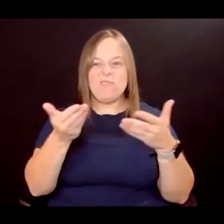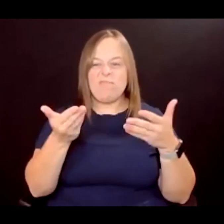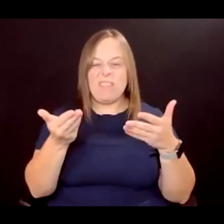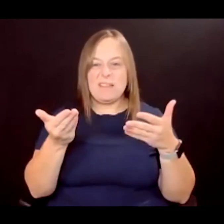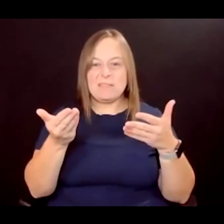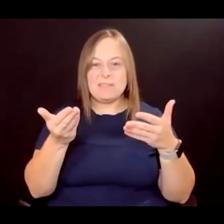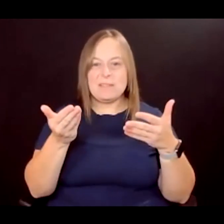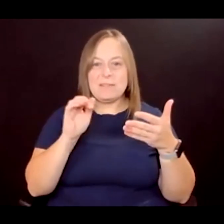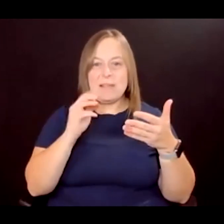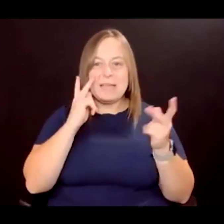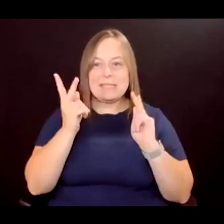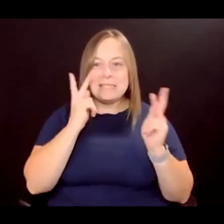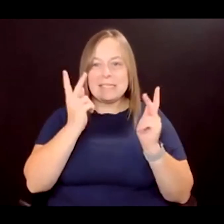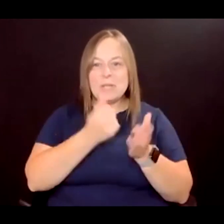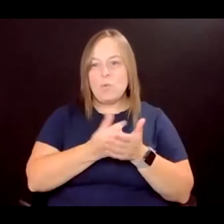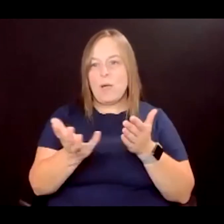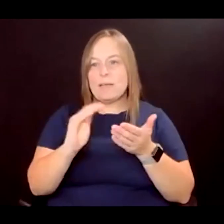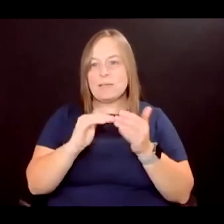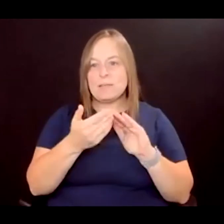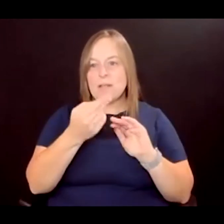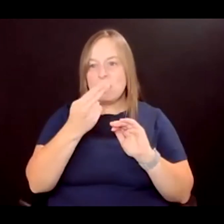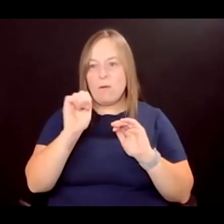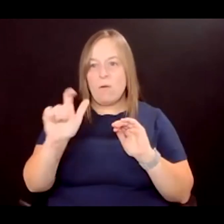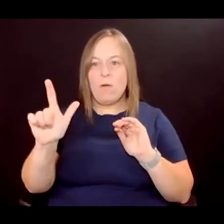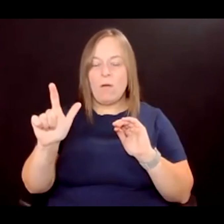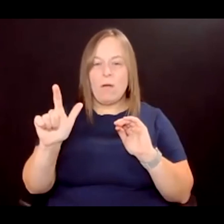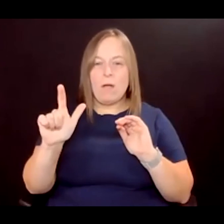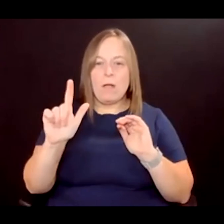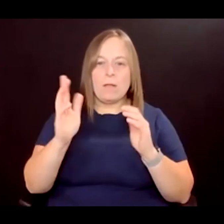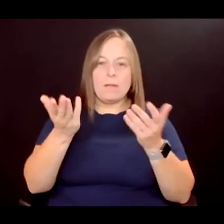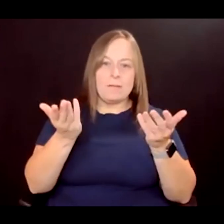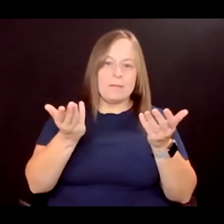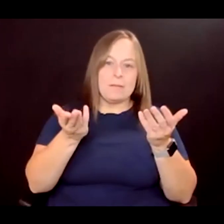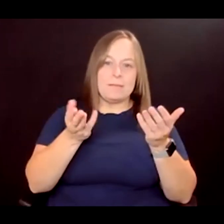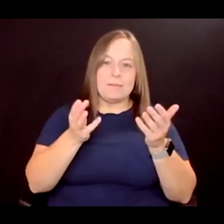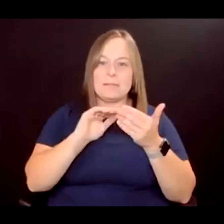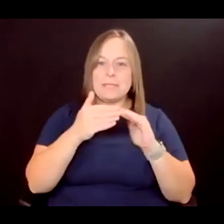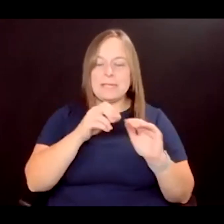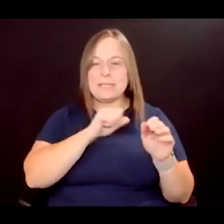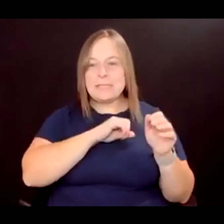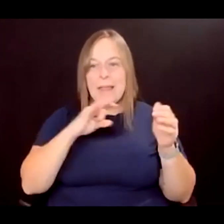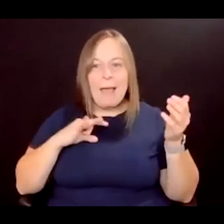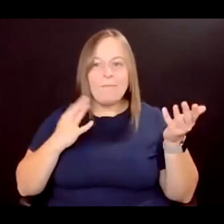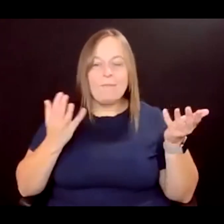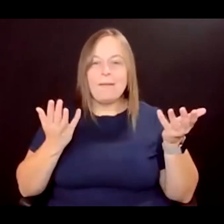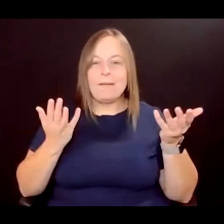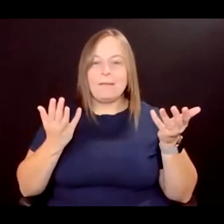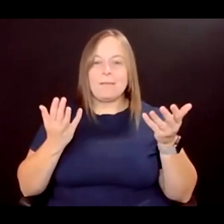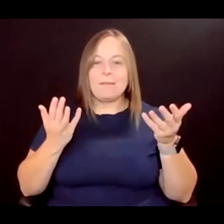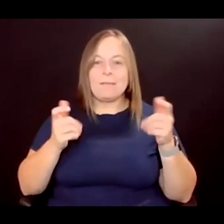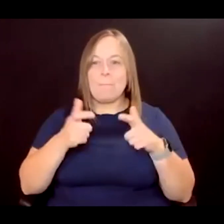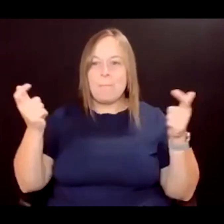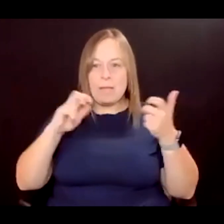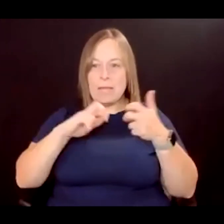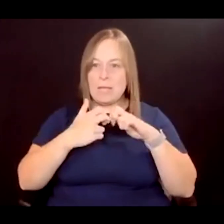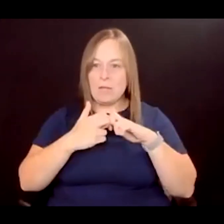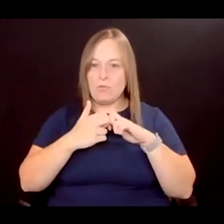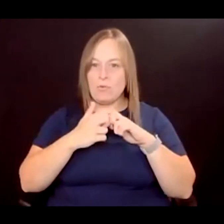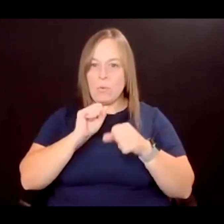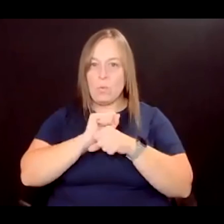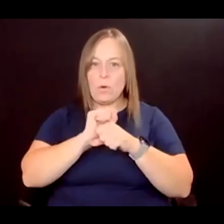them that I saw was filled with mud. And I still, to this day, because my name